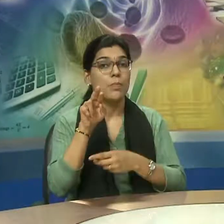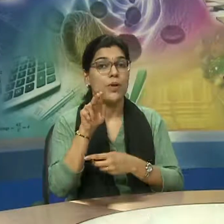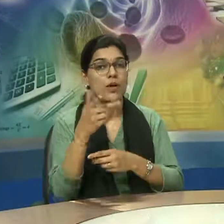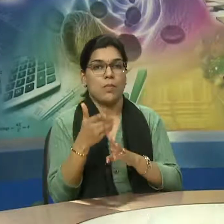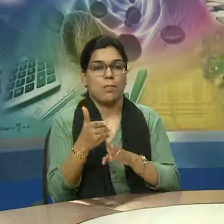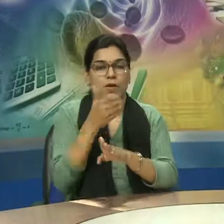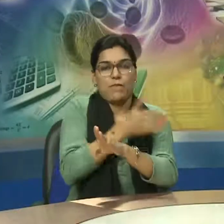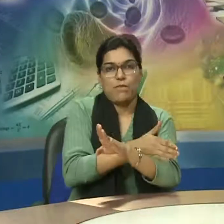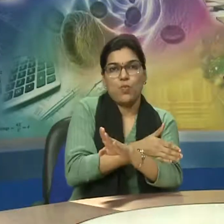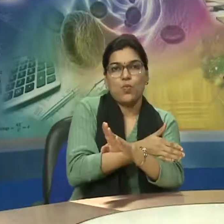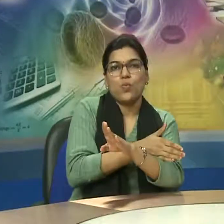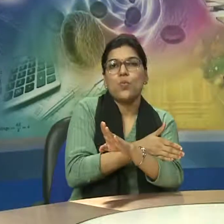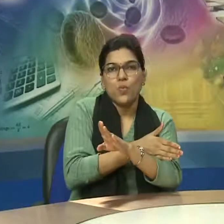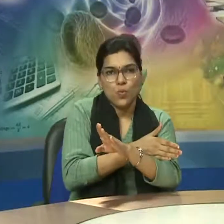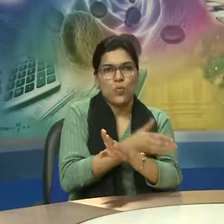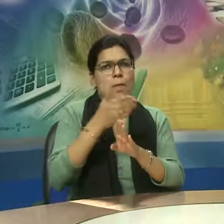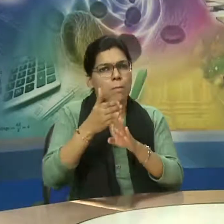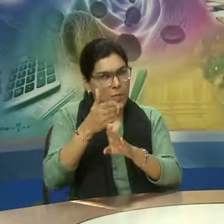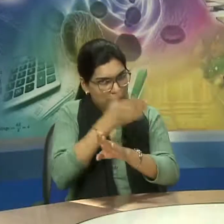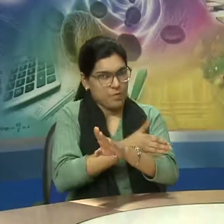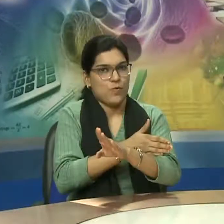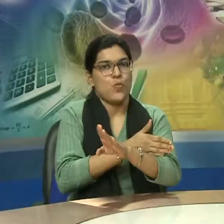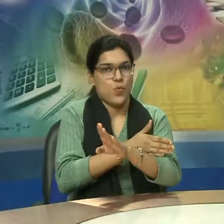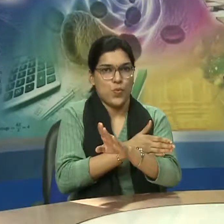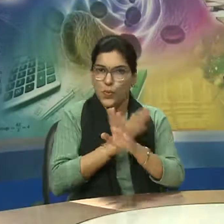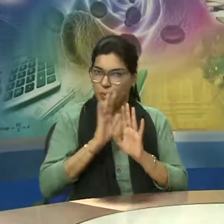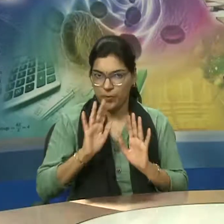what is the meaning of these prefix?